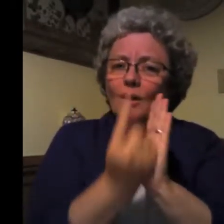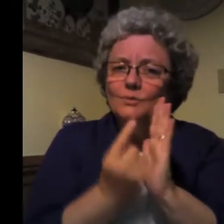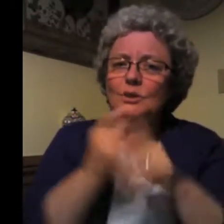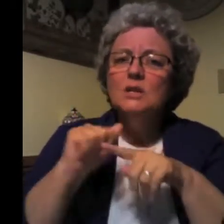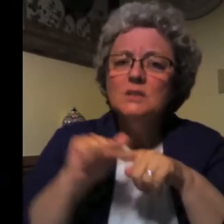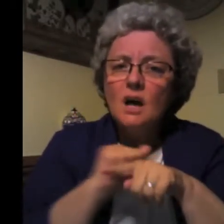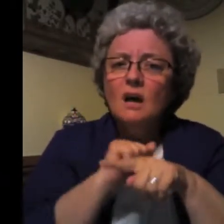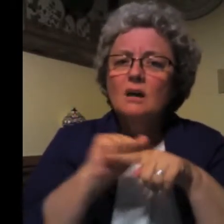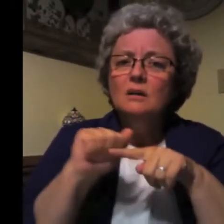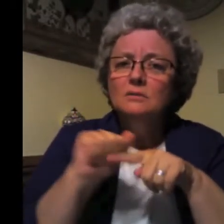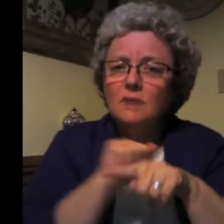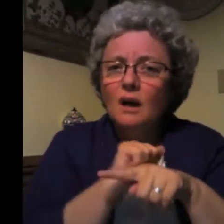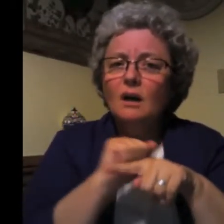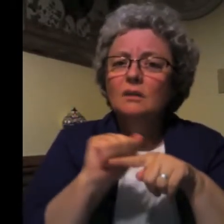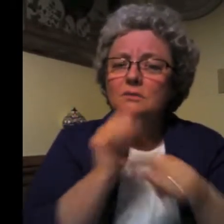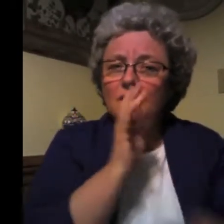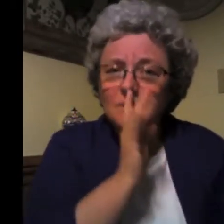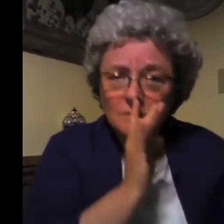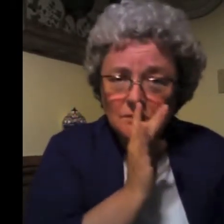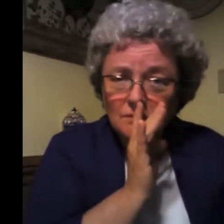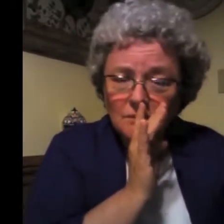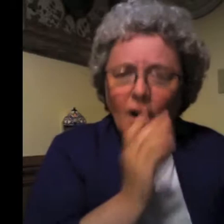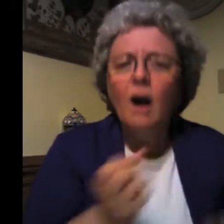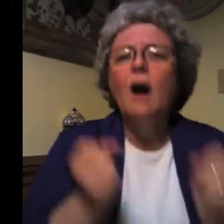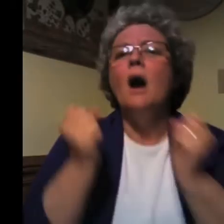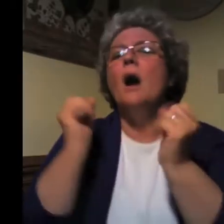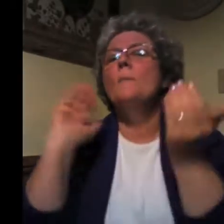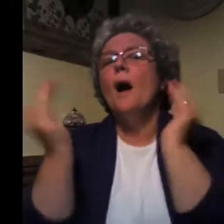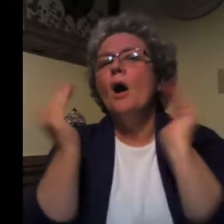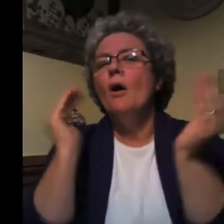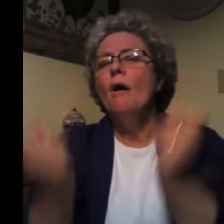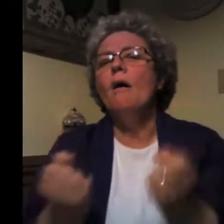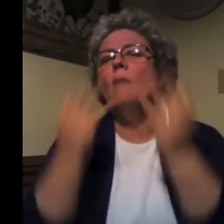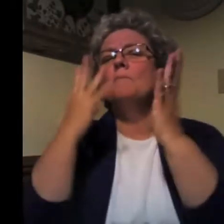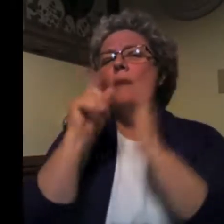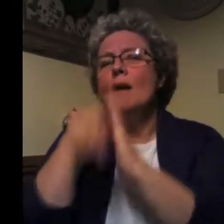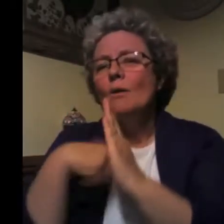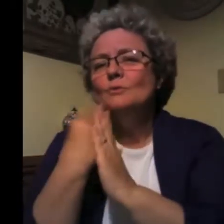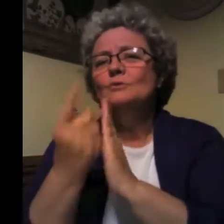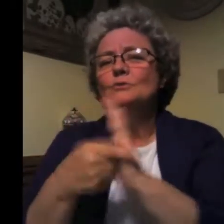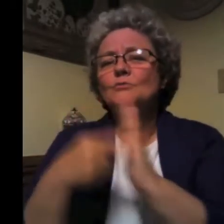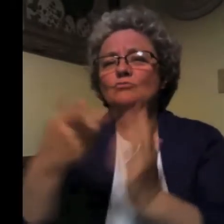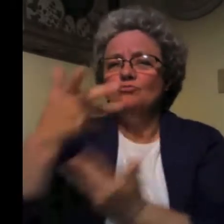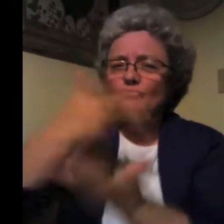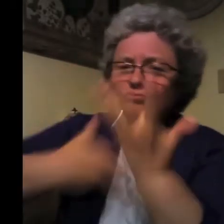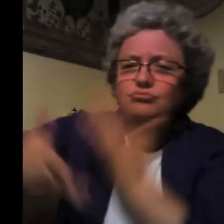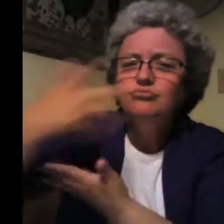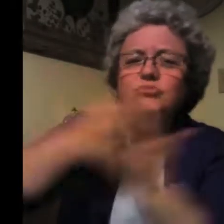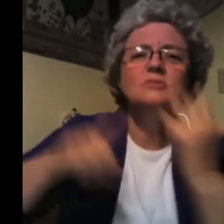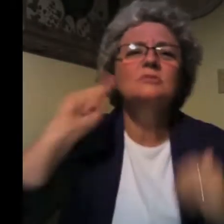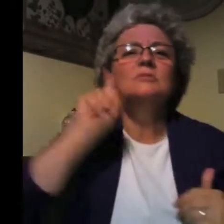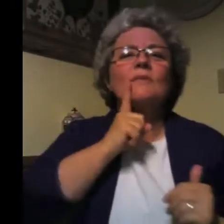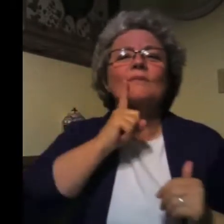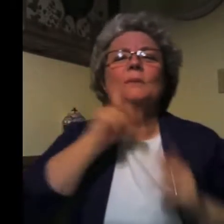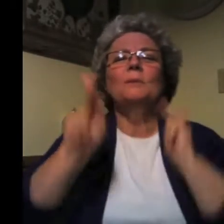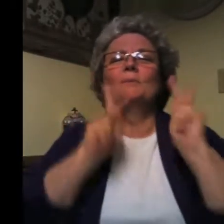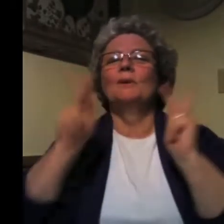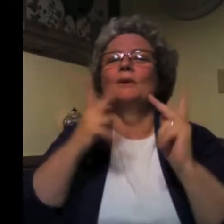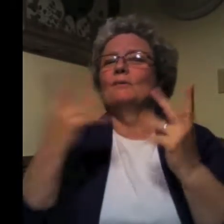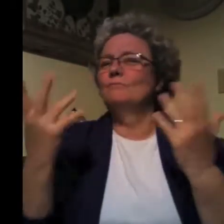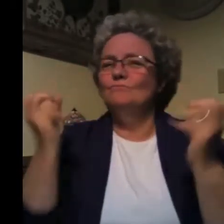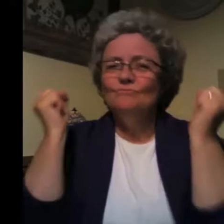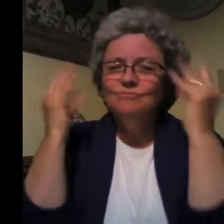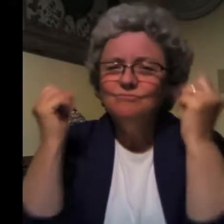But whenever there's someone who has taken hours and hours to learn to talk and to learn to speak correctly,